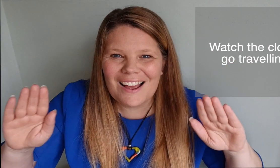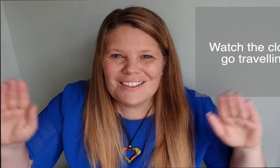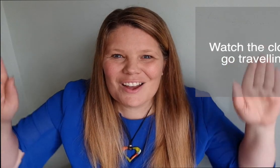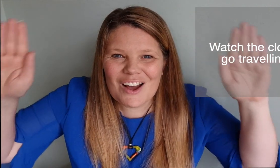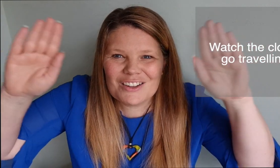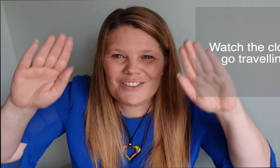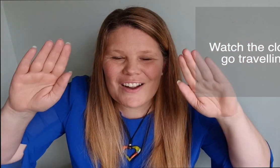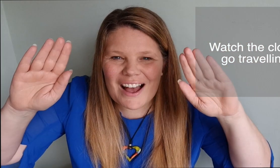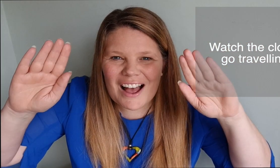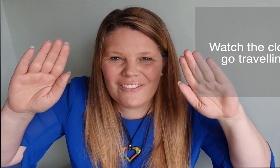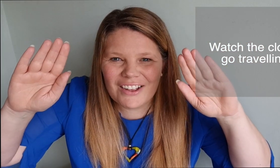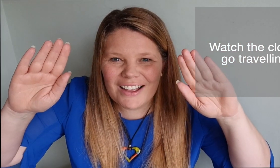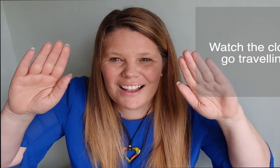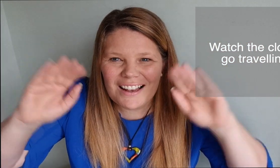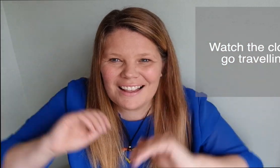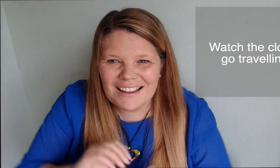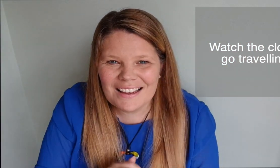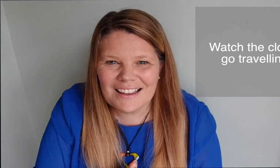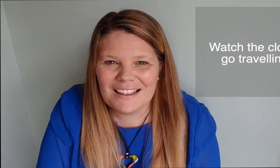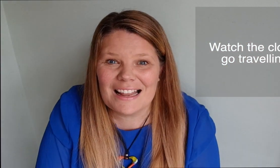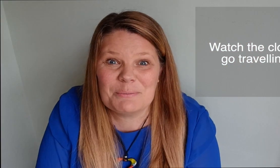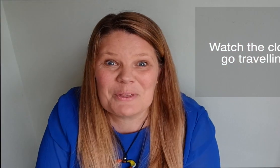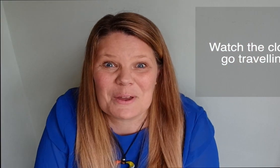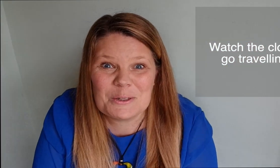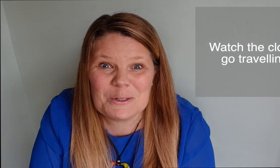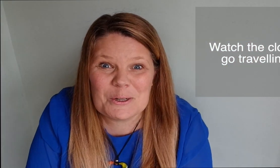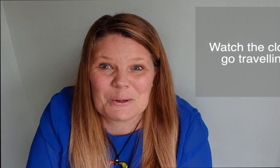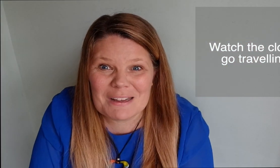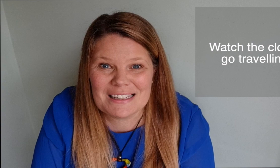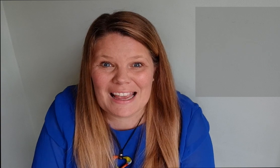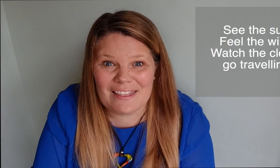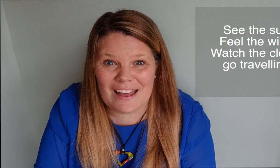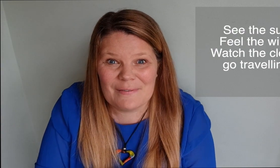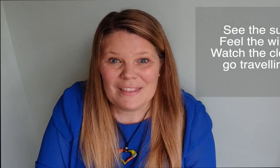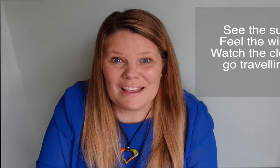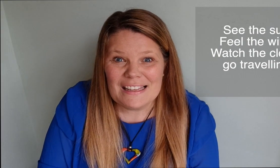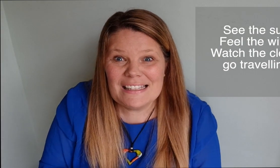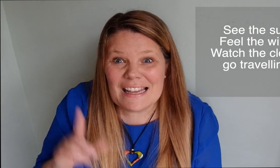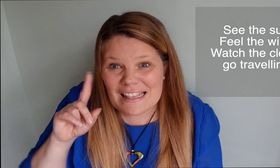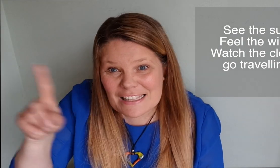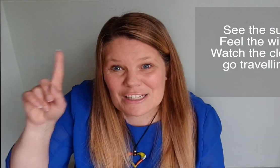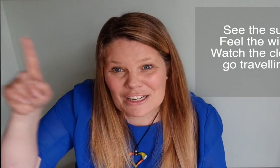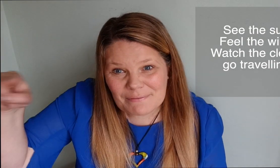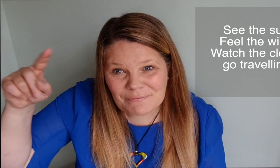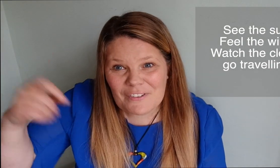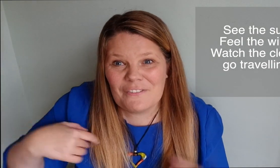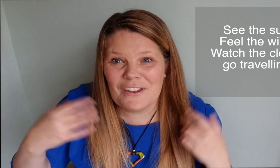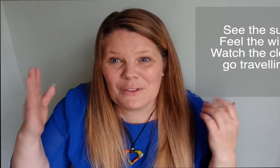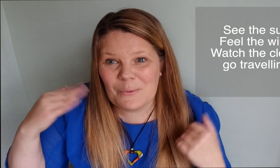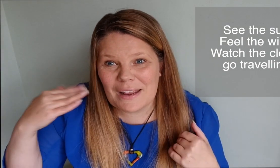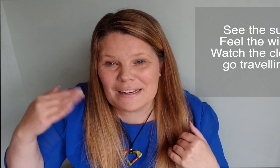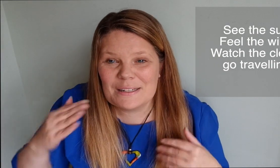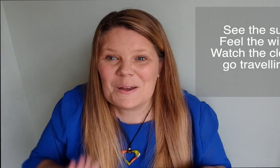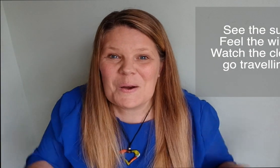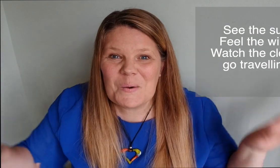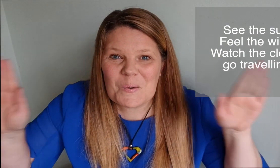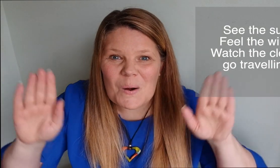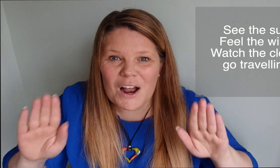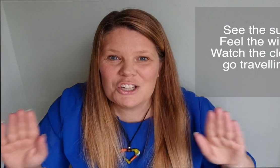go travelling. Let's put those two bits together. See the sun, feel the wind, watch